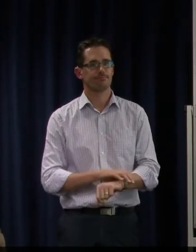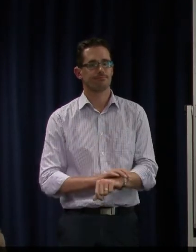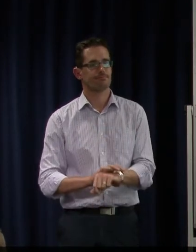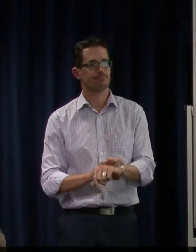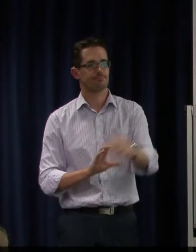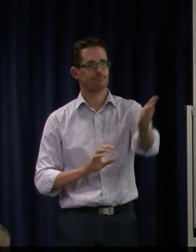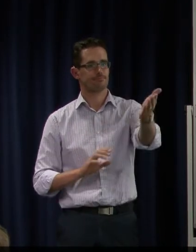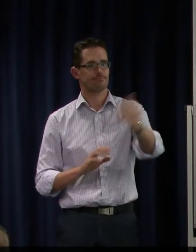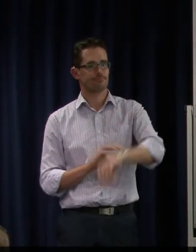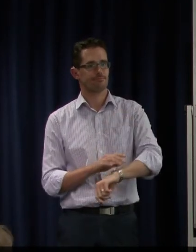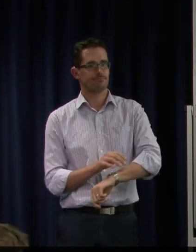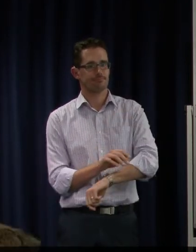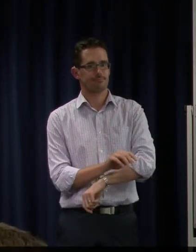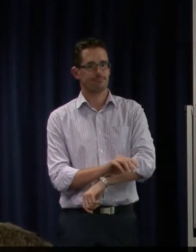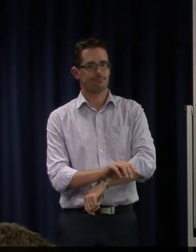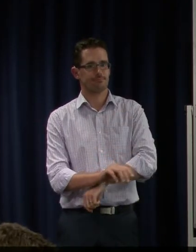Other comments? Yes?